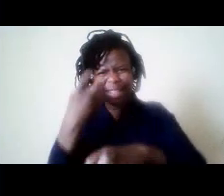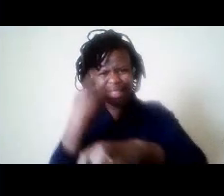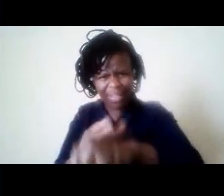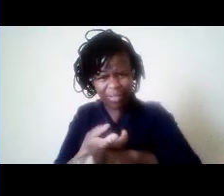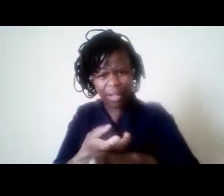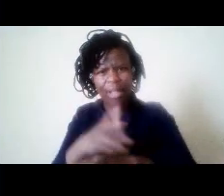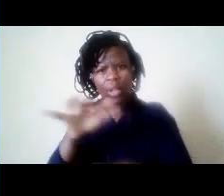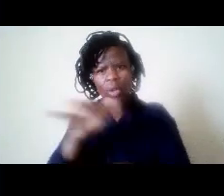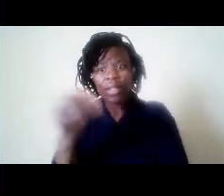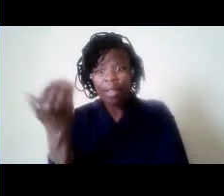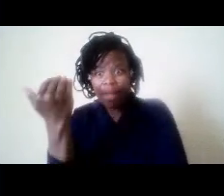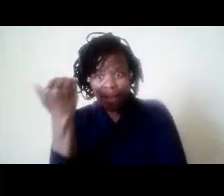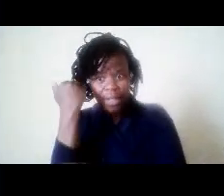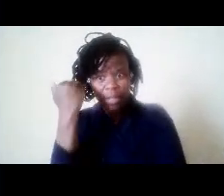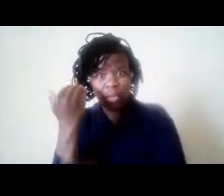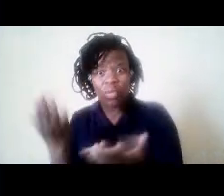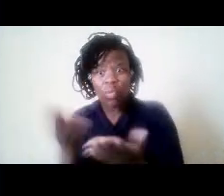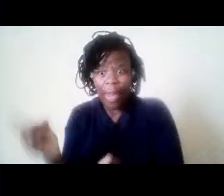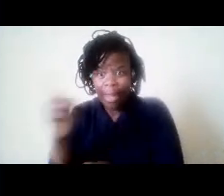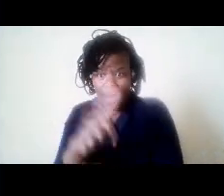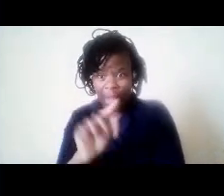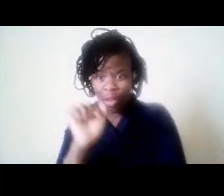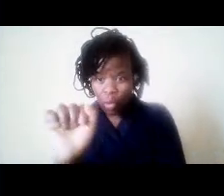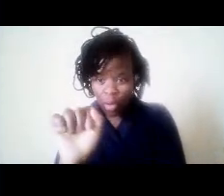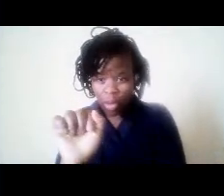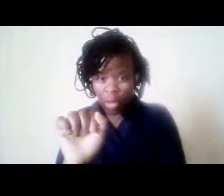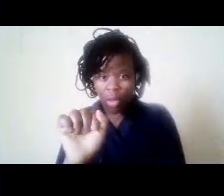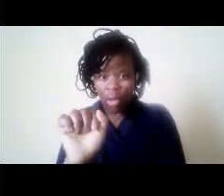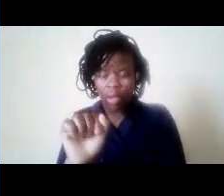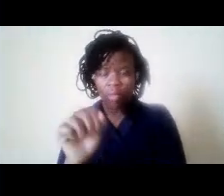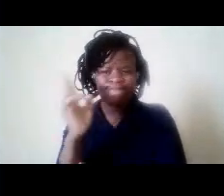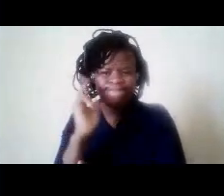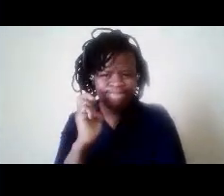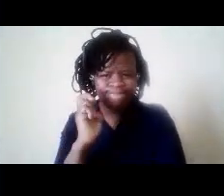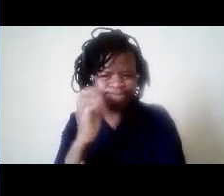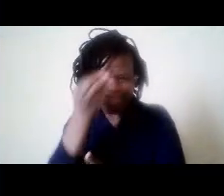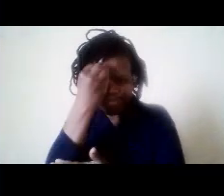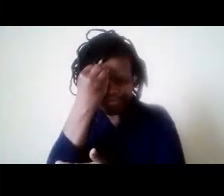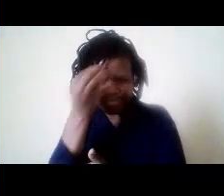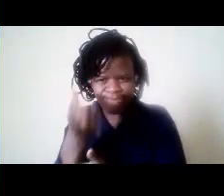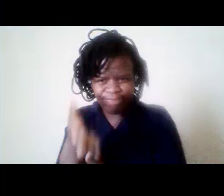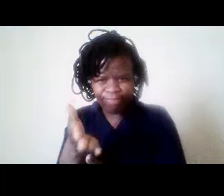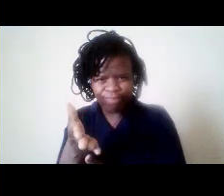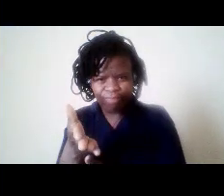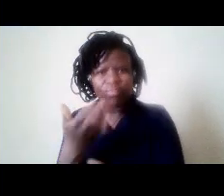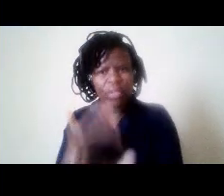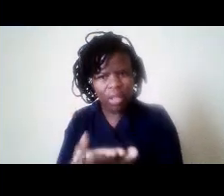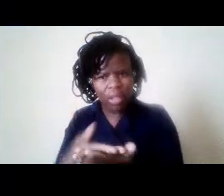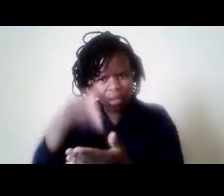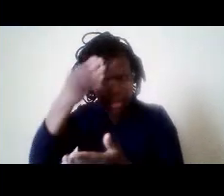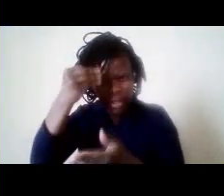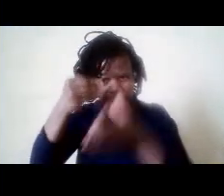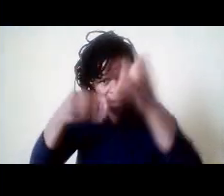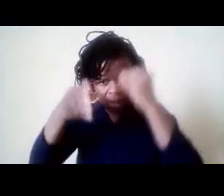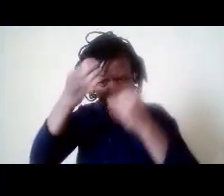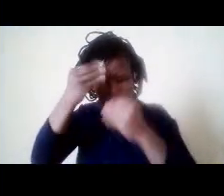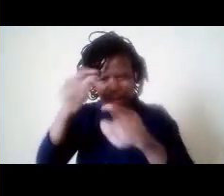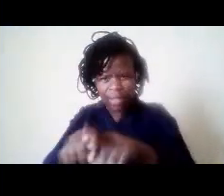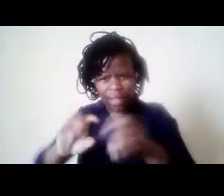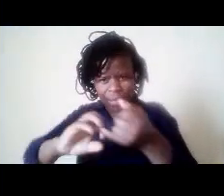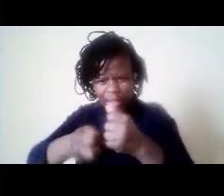day. And when I hear about that thing, I can then begin to try and understand it, explore it,